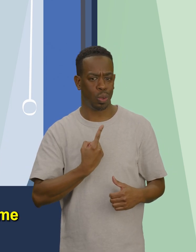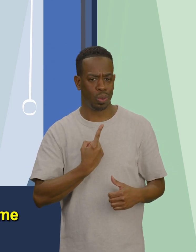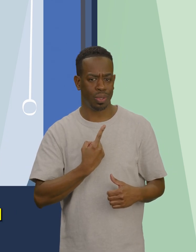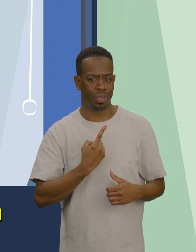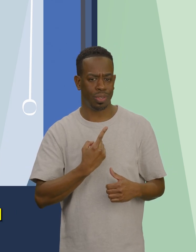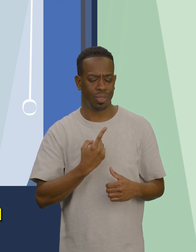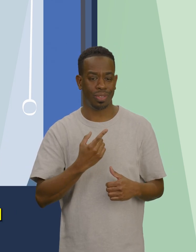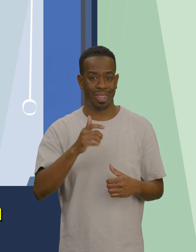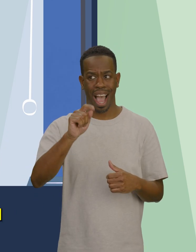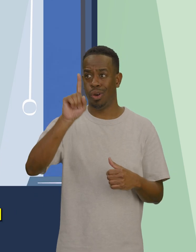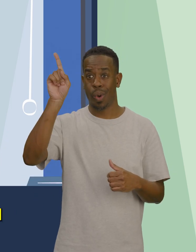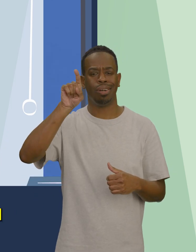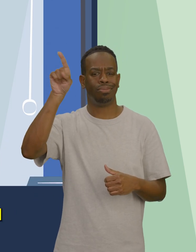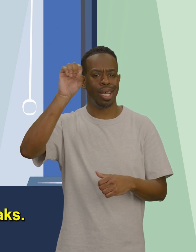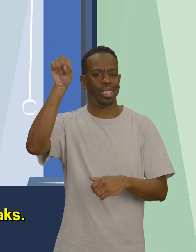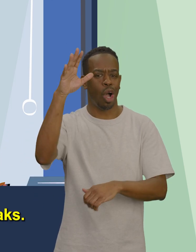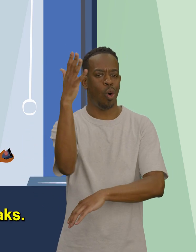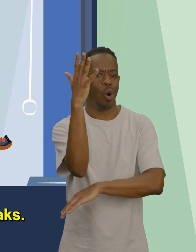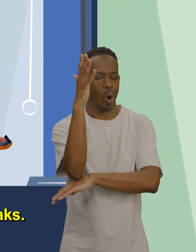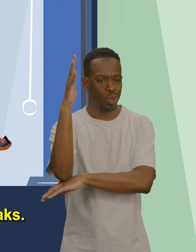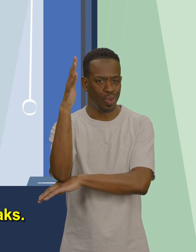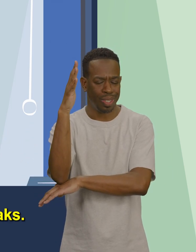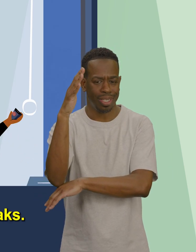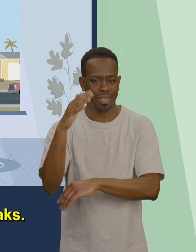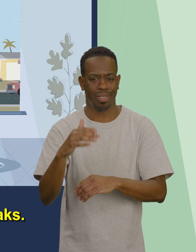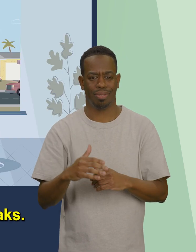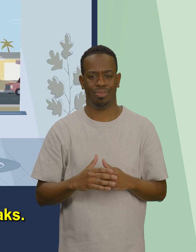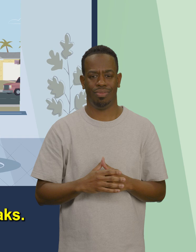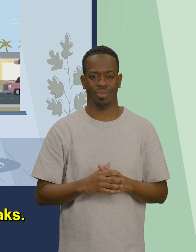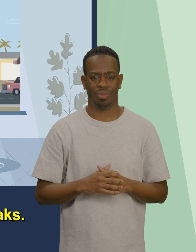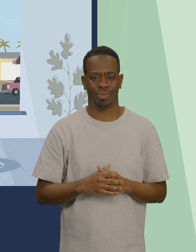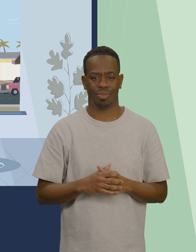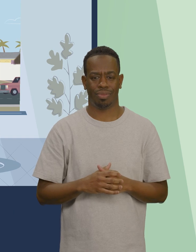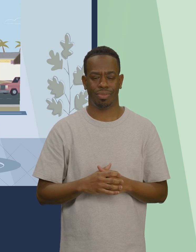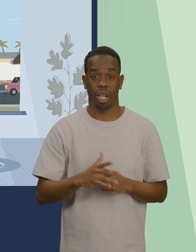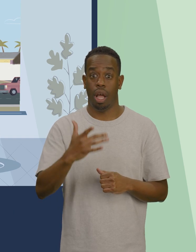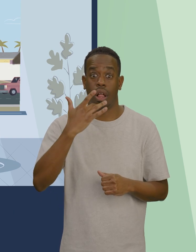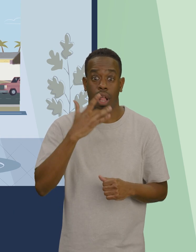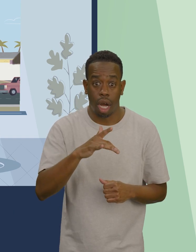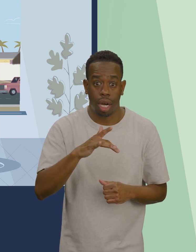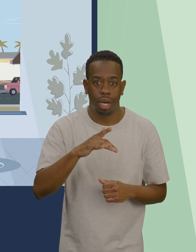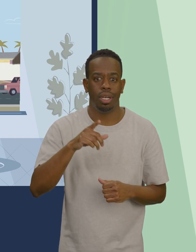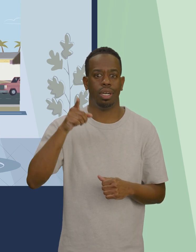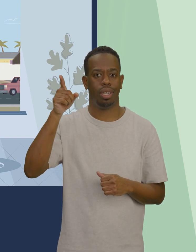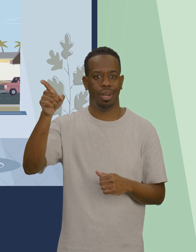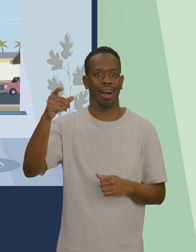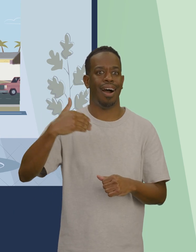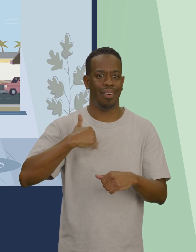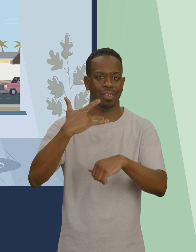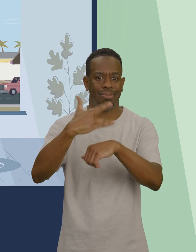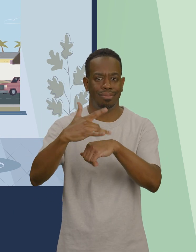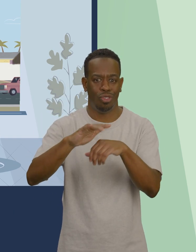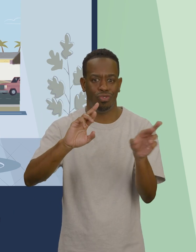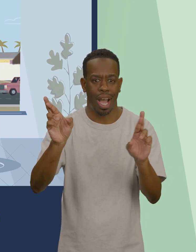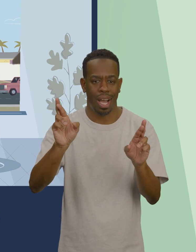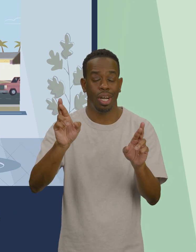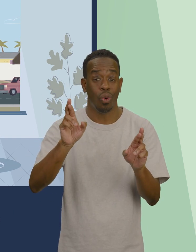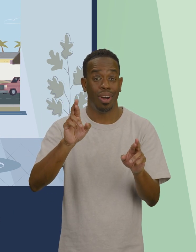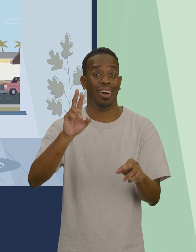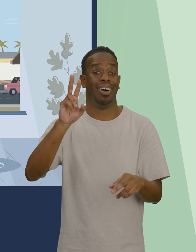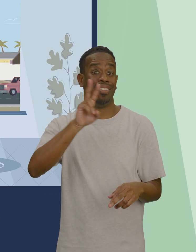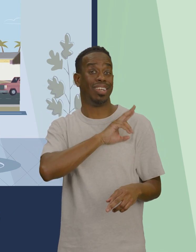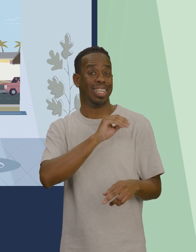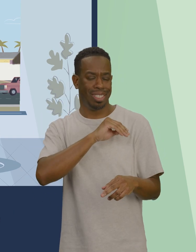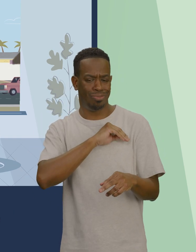family home and at one of our licensed residential houses, Sunny Oaks. Luckily for Steven, there was an opening, so